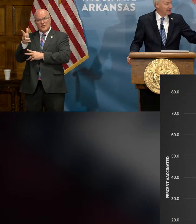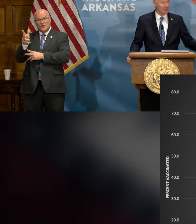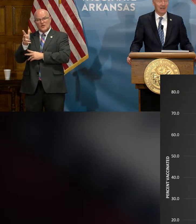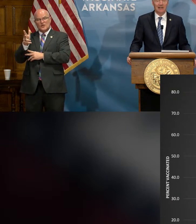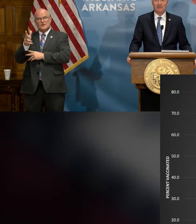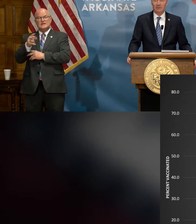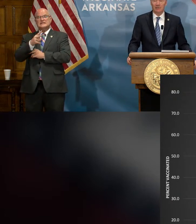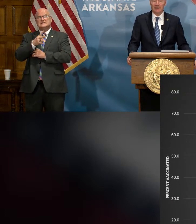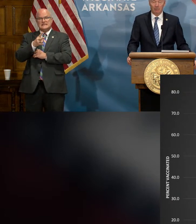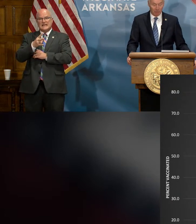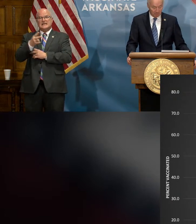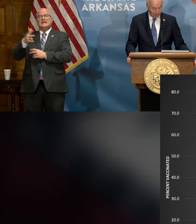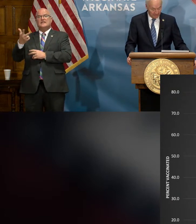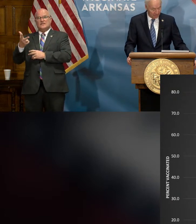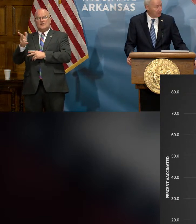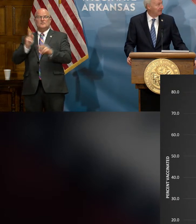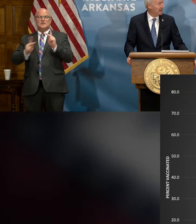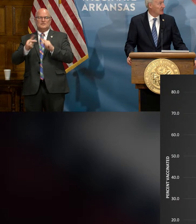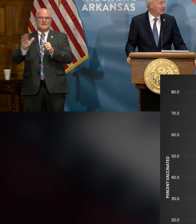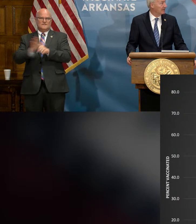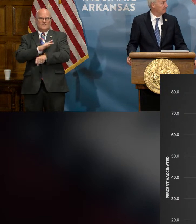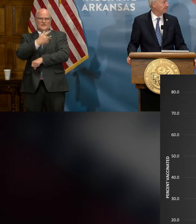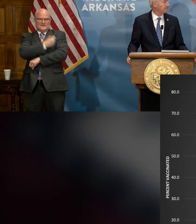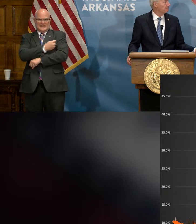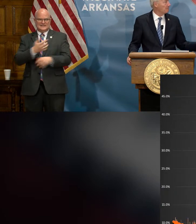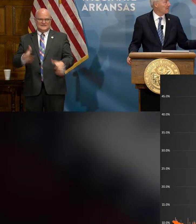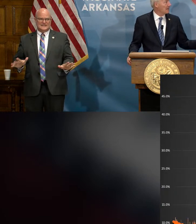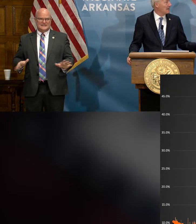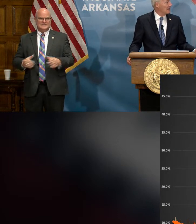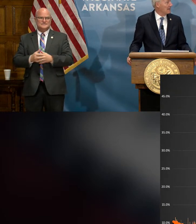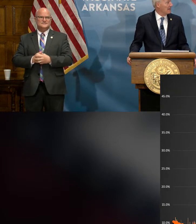get the second shot, so that everyone will be fully vaccinated.